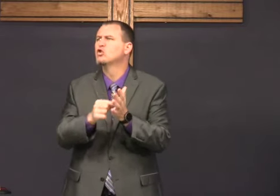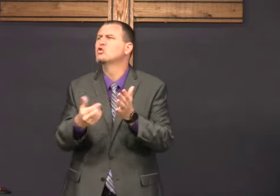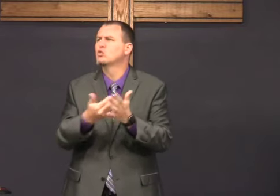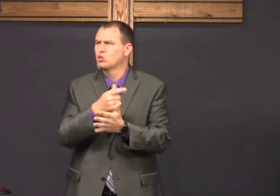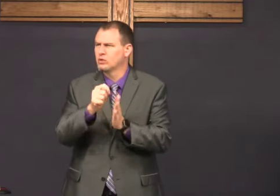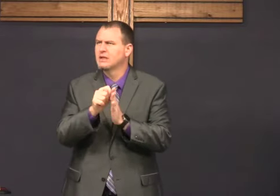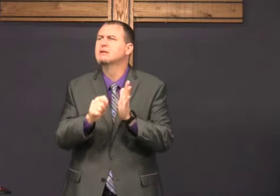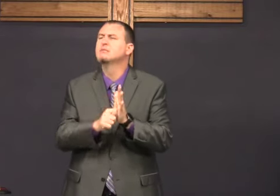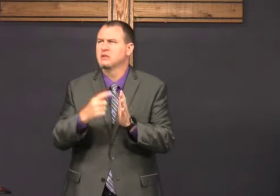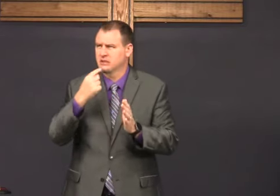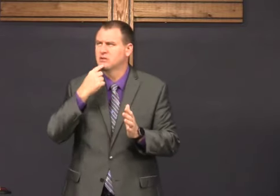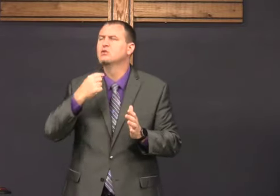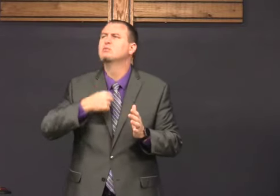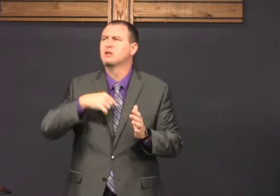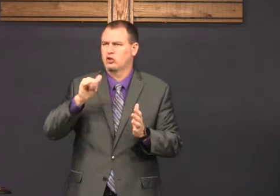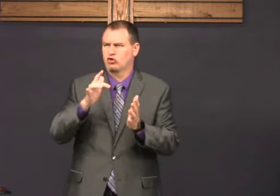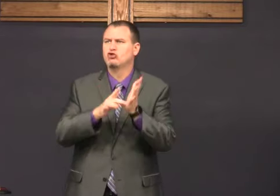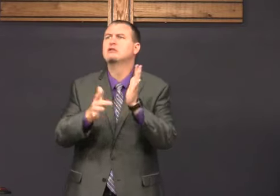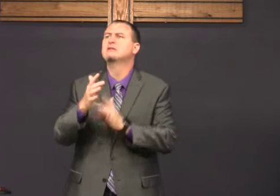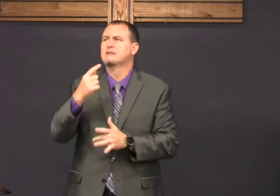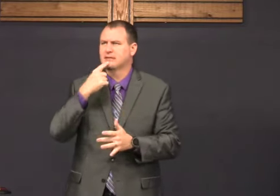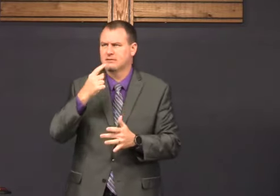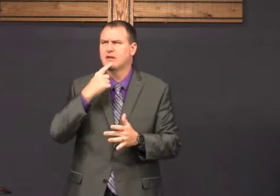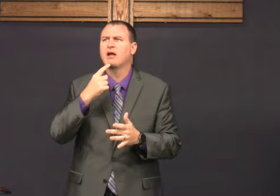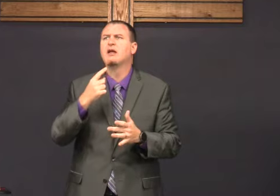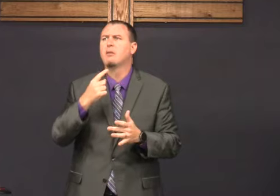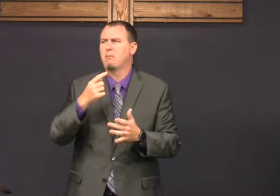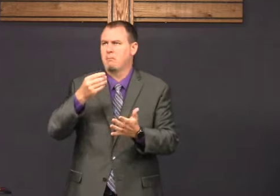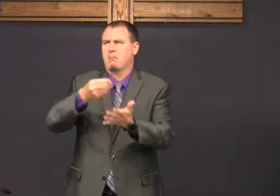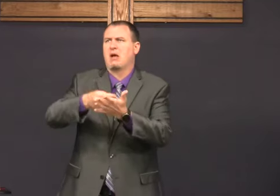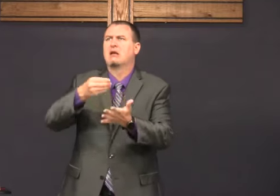I remember a verse in the New Testament that says, Jesus says,